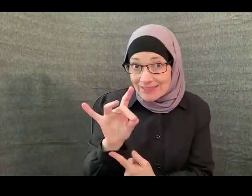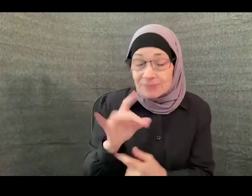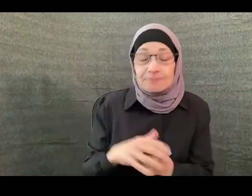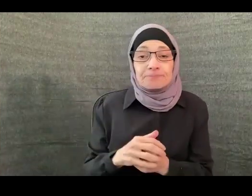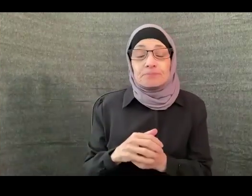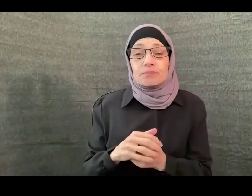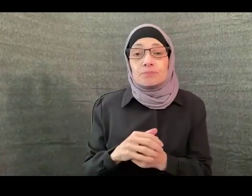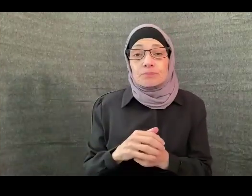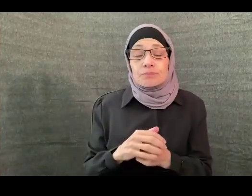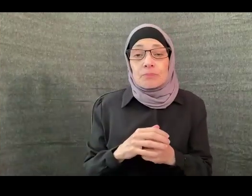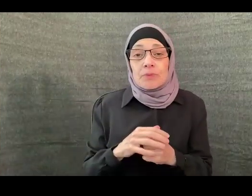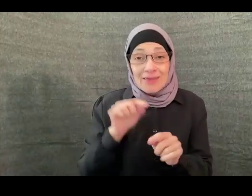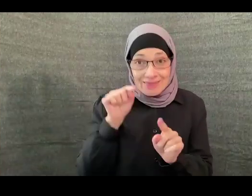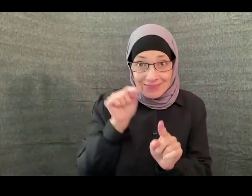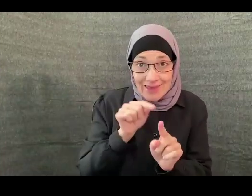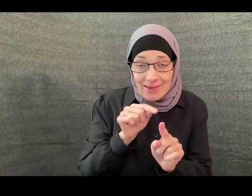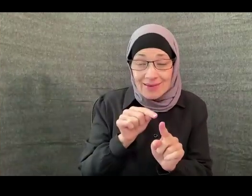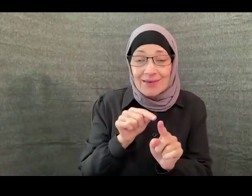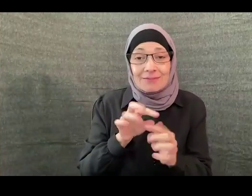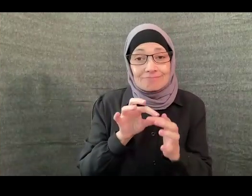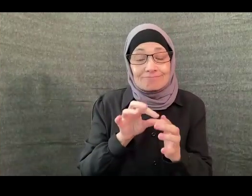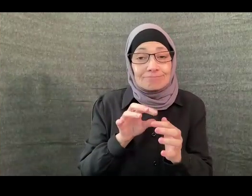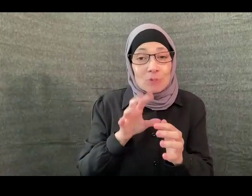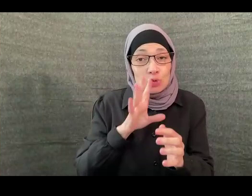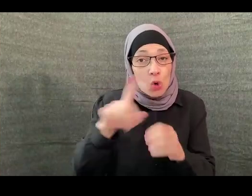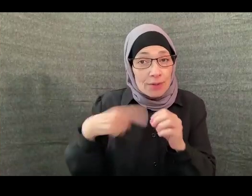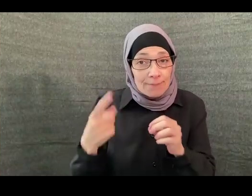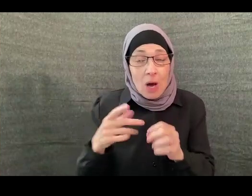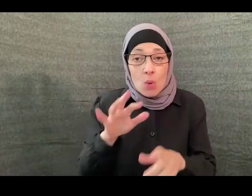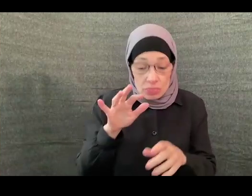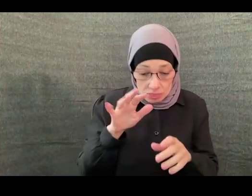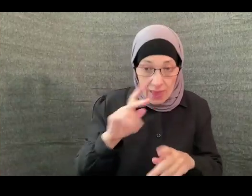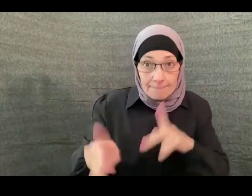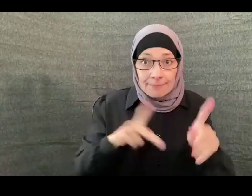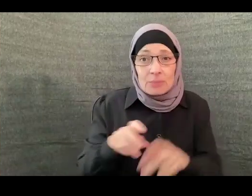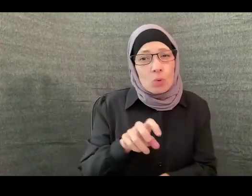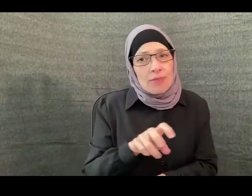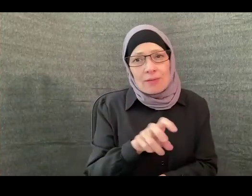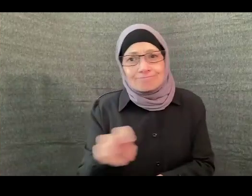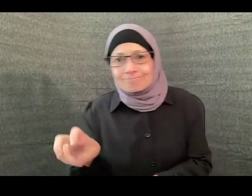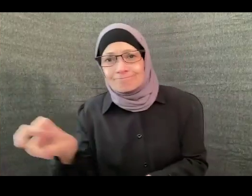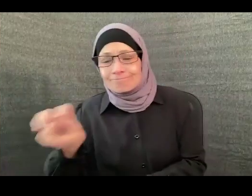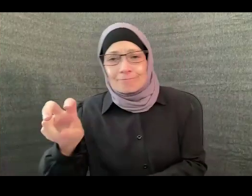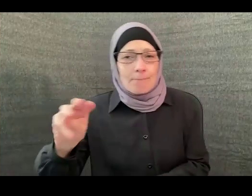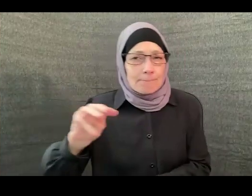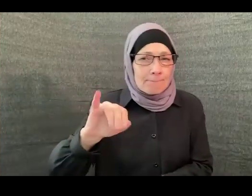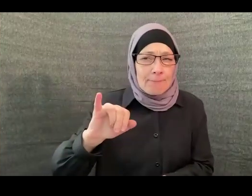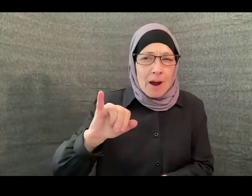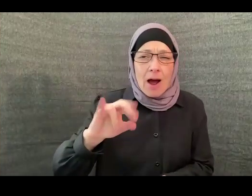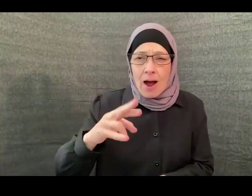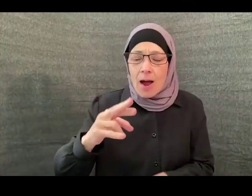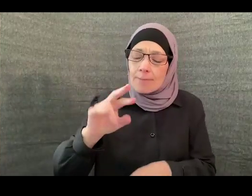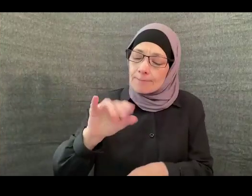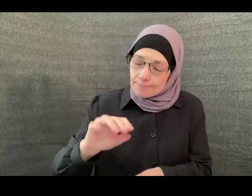ayah 8 is talking about the migrants who left Mecca. There are lots